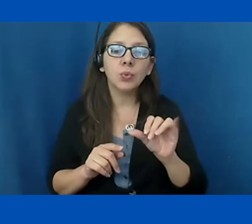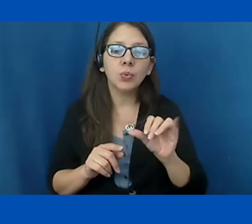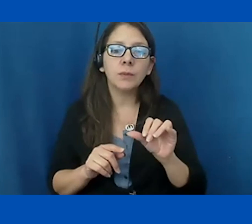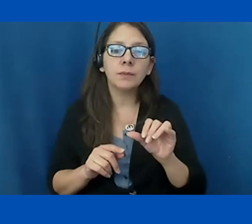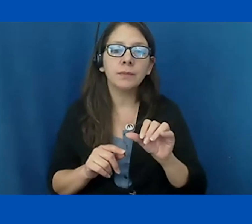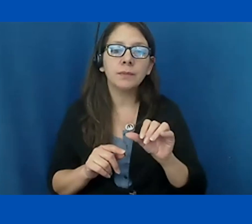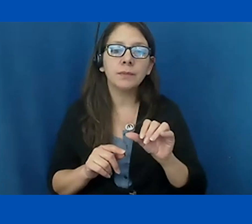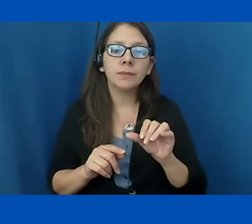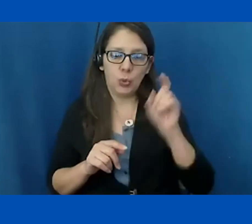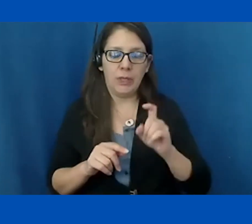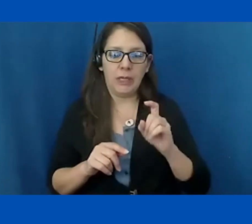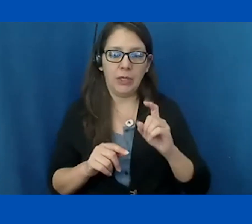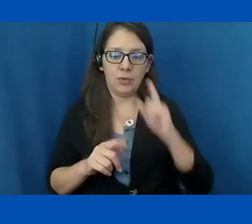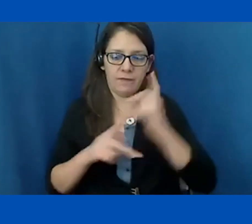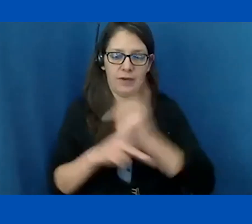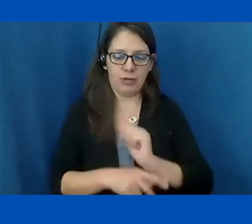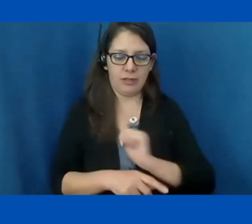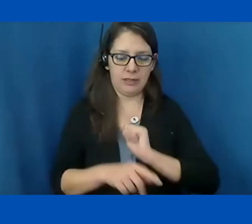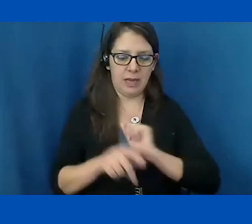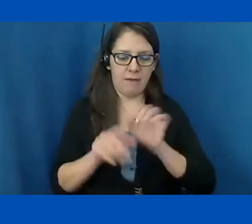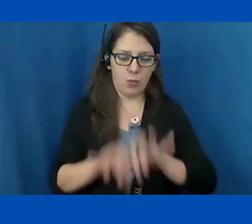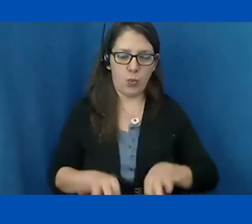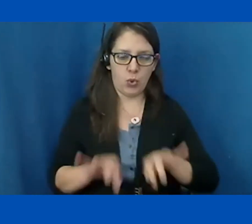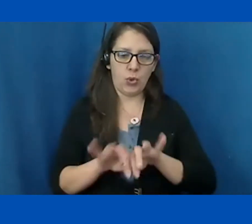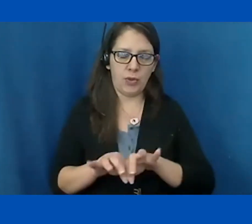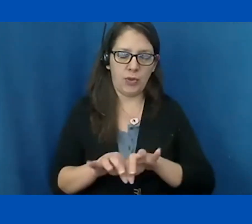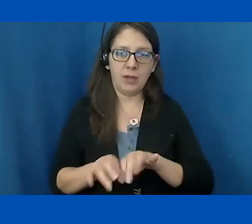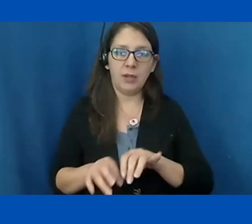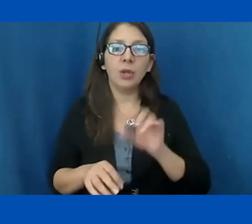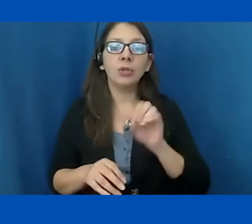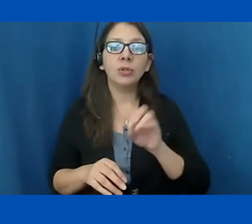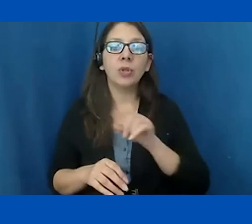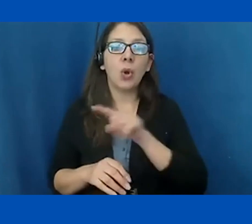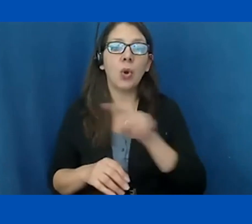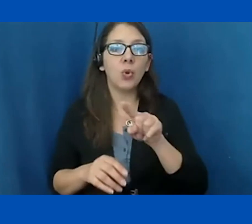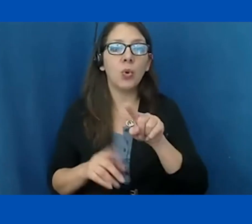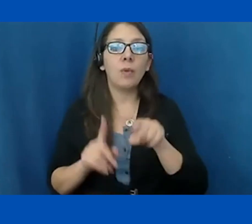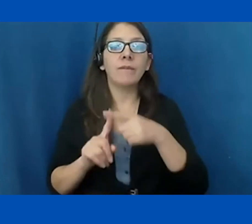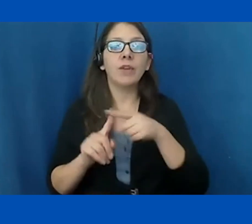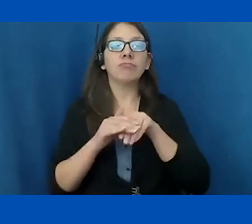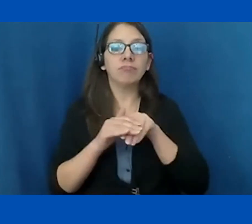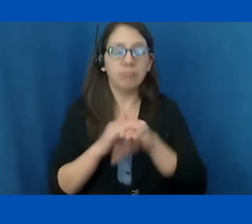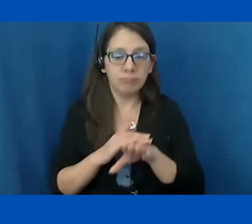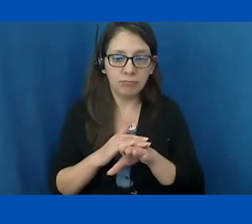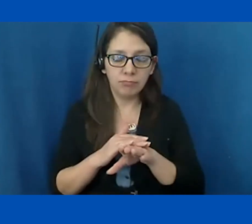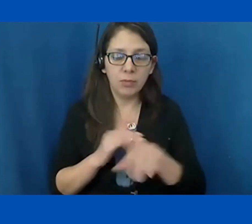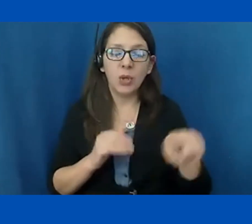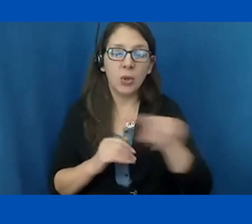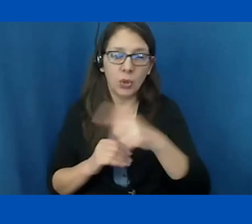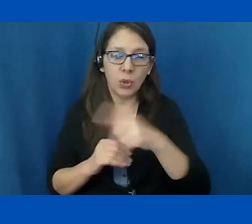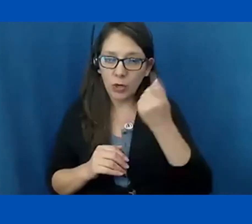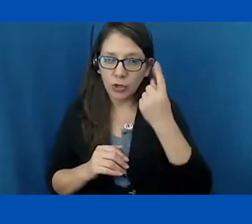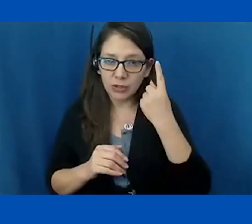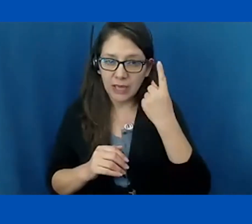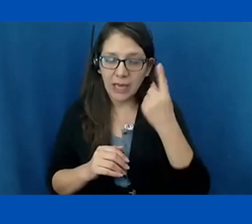that at first, when you walk in the door, I would say at the restaurant, everything like that, understanding that you can do what you're